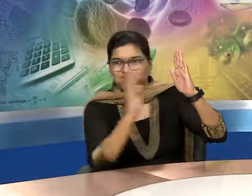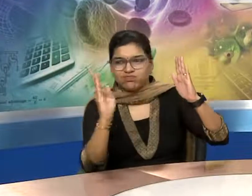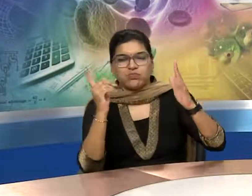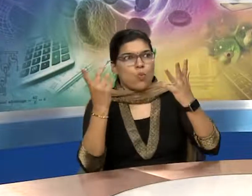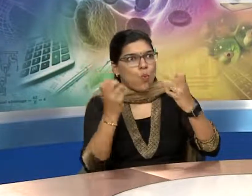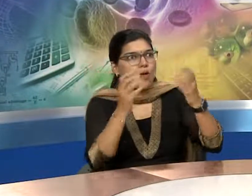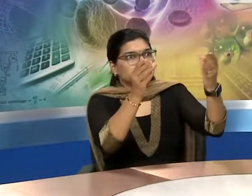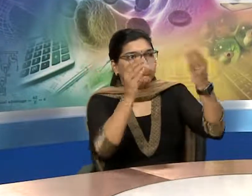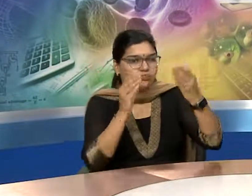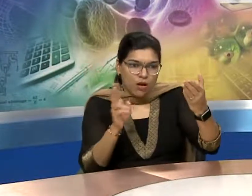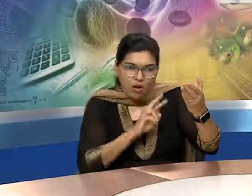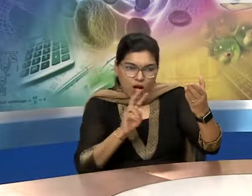All the files are kept.